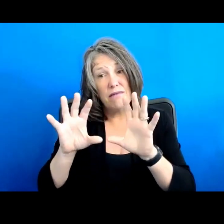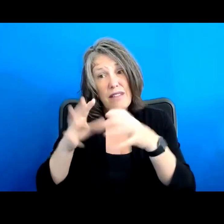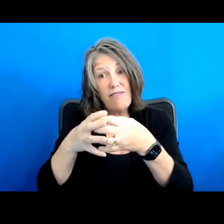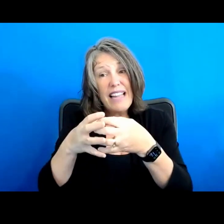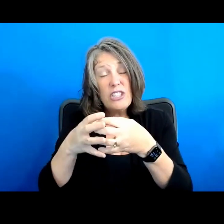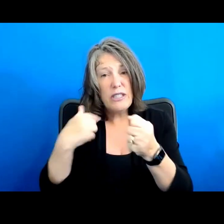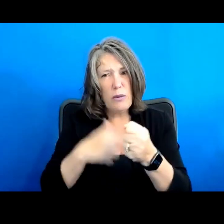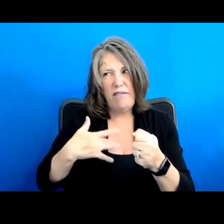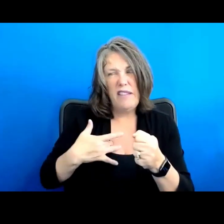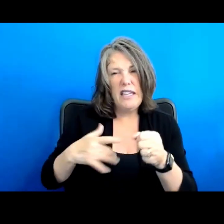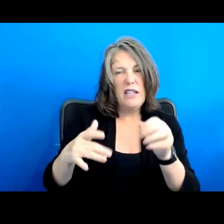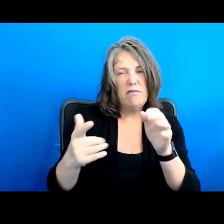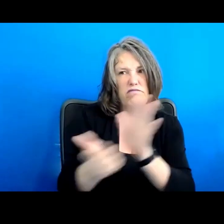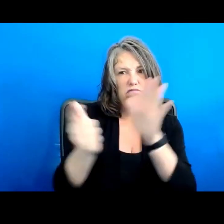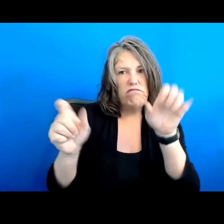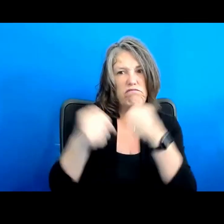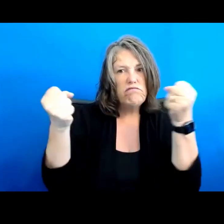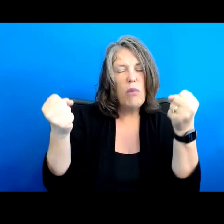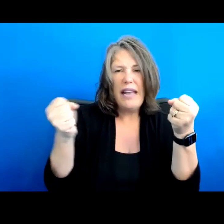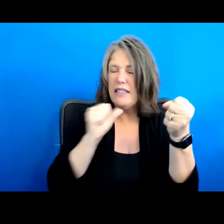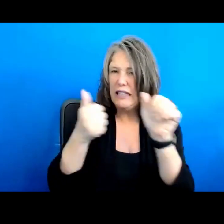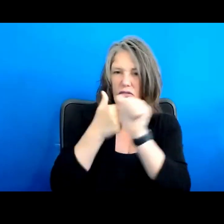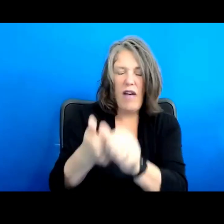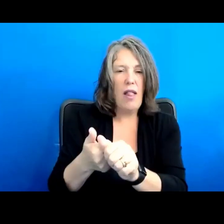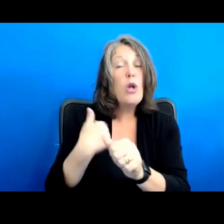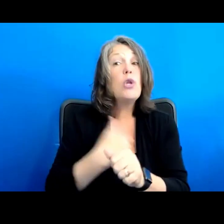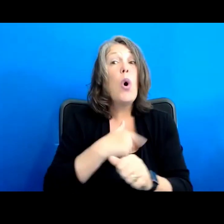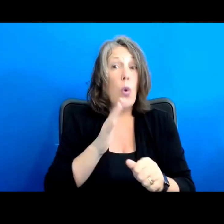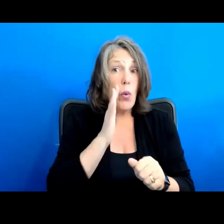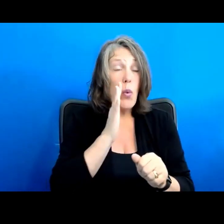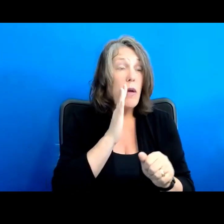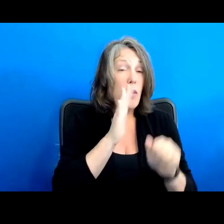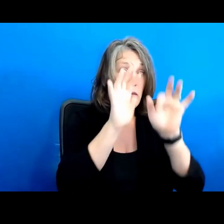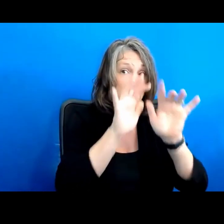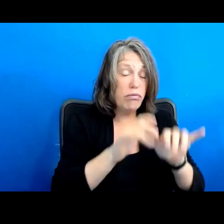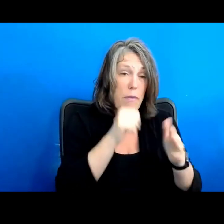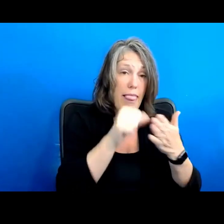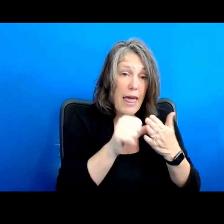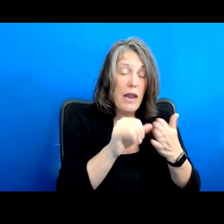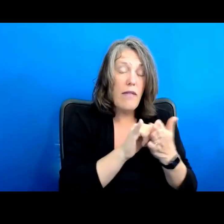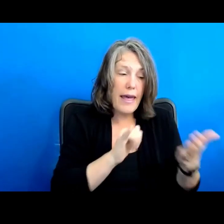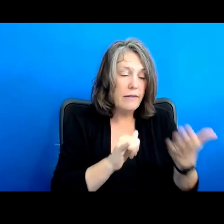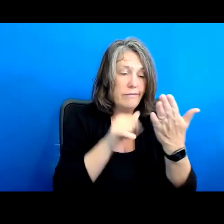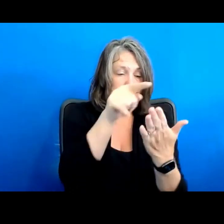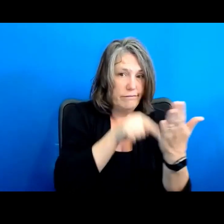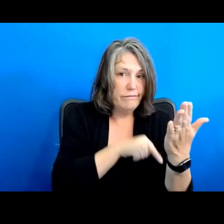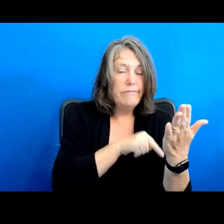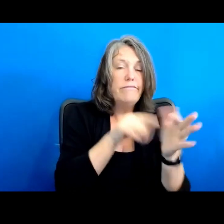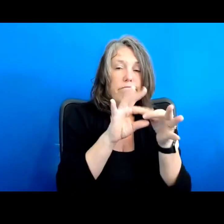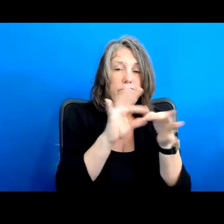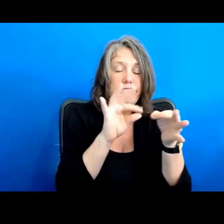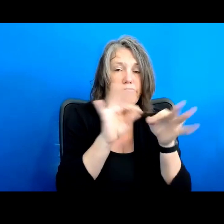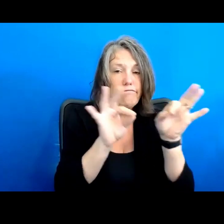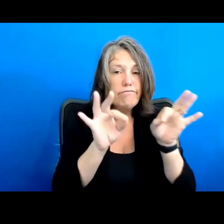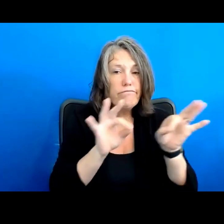we put an open letter to get an other letter together, and that recounts the facts, speaks to